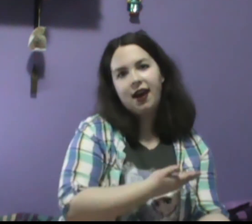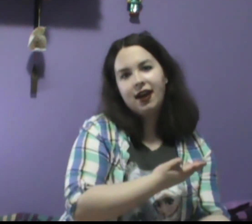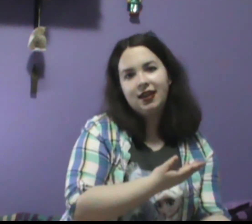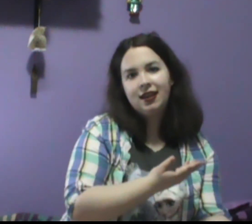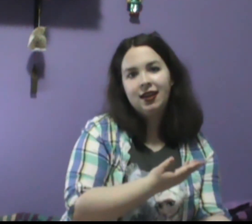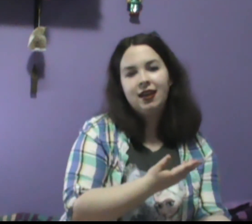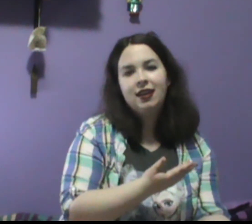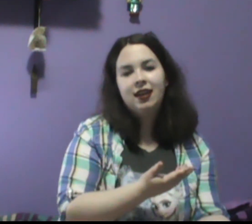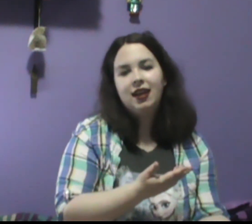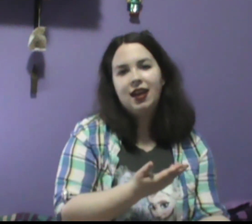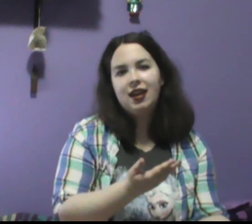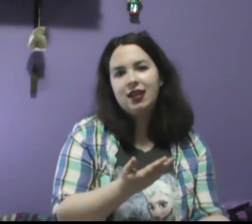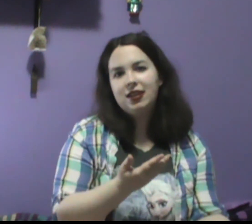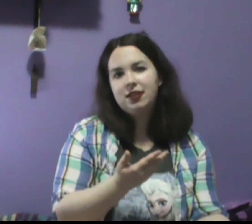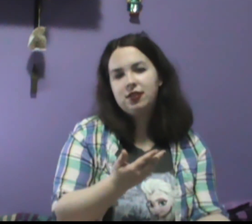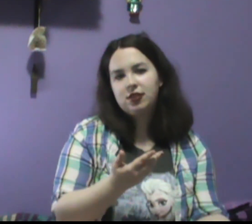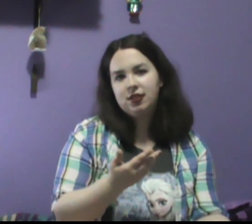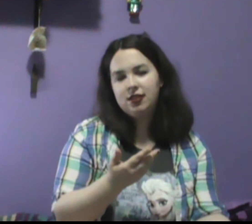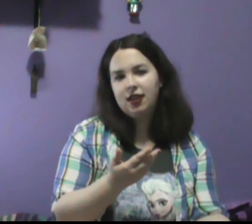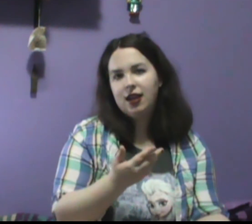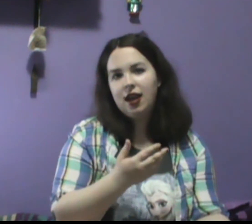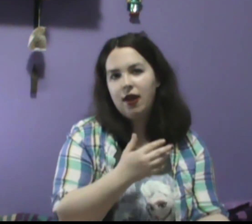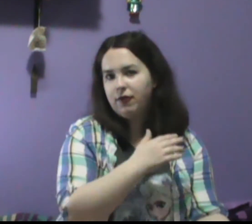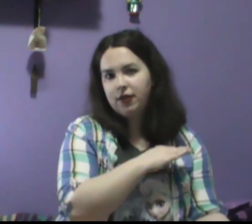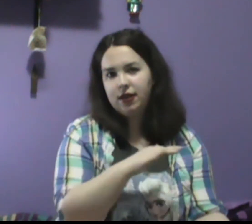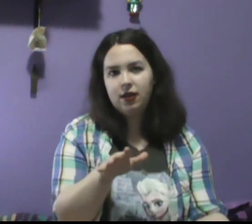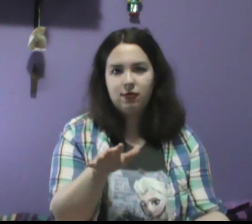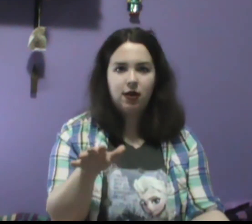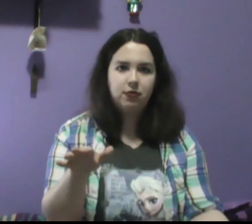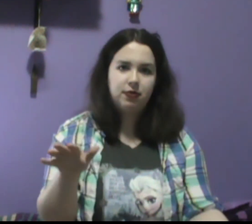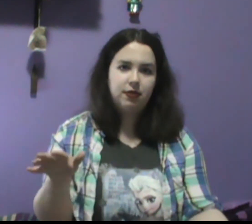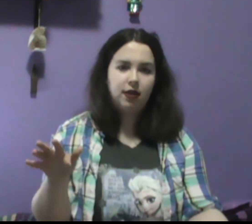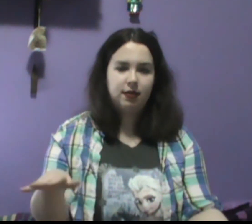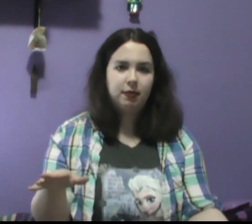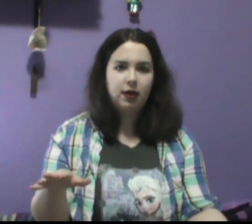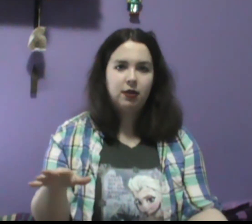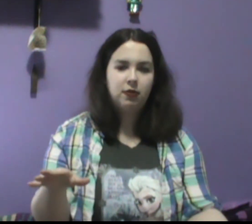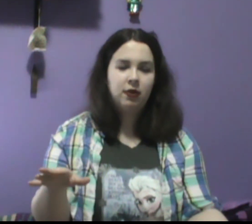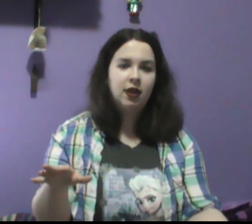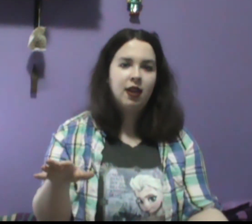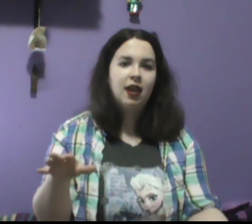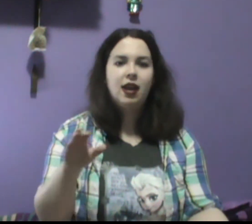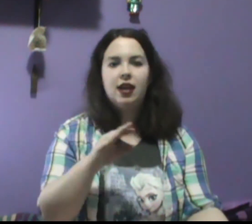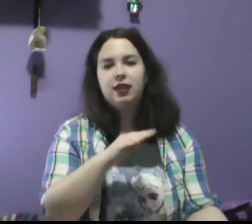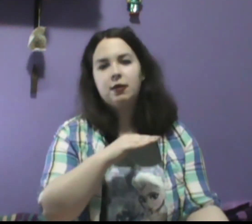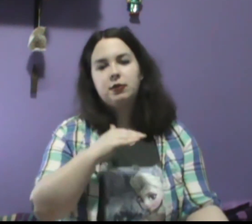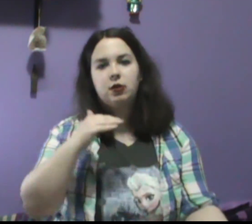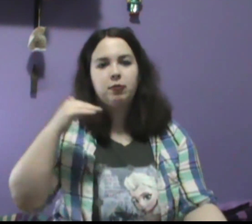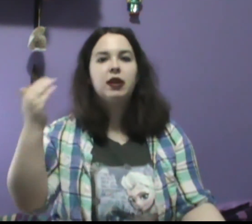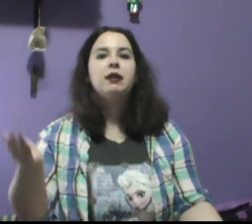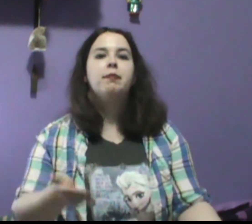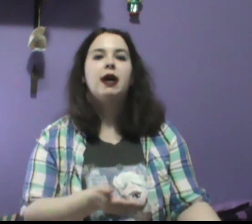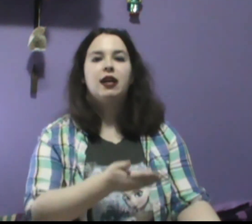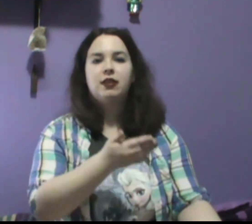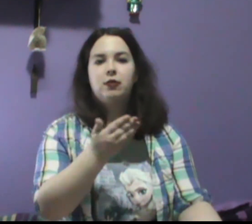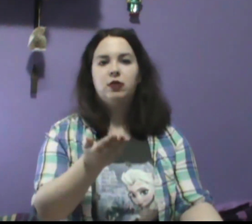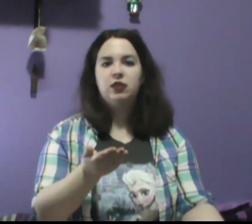high. And just everything around Dr. Mario and them sort of bringing back the whole sort